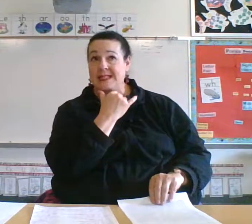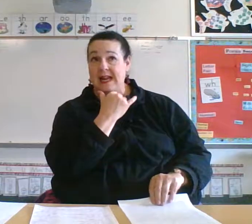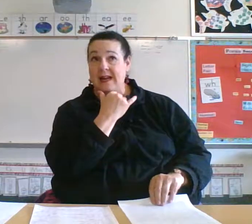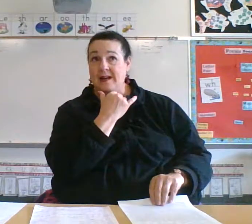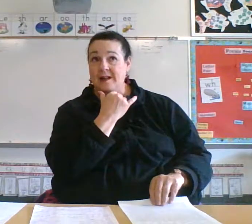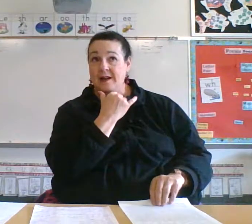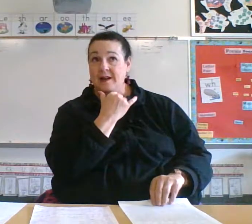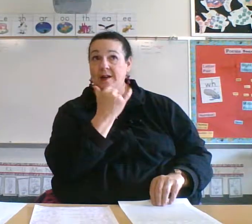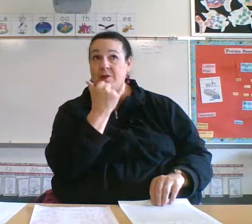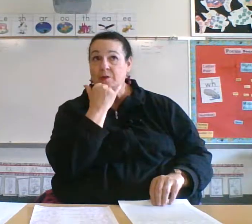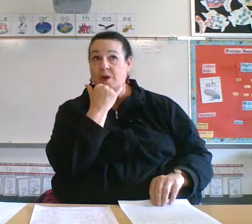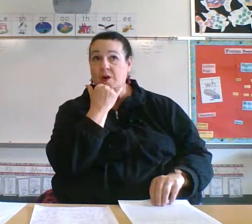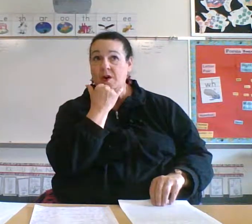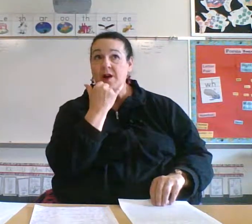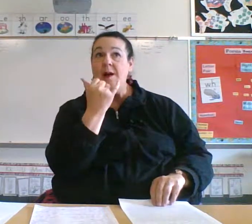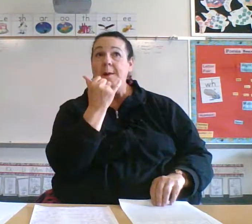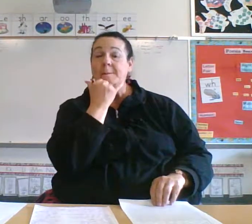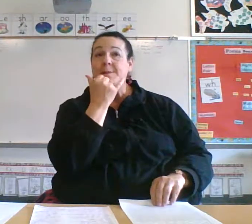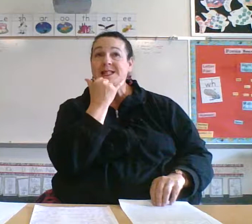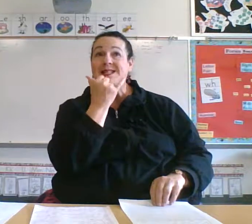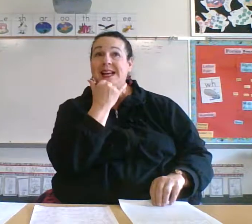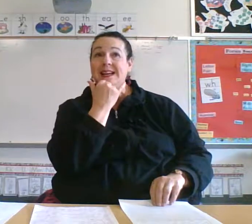mistake. Wrong, mistake.